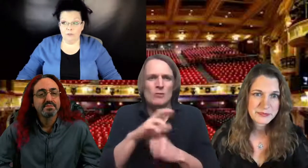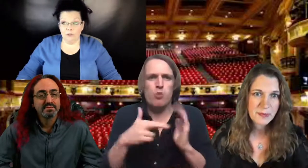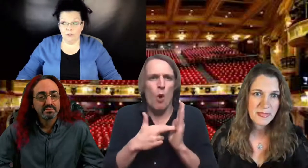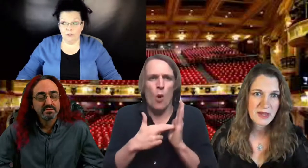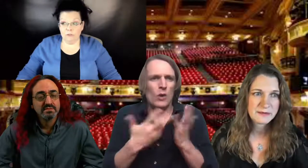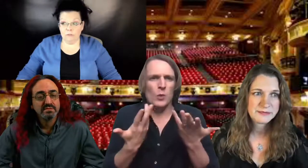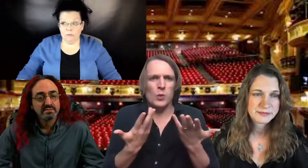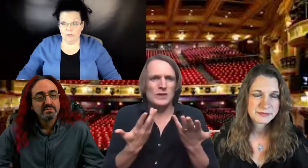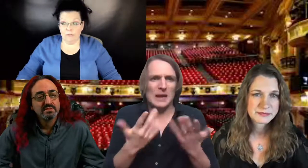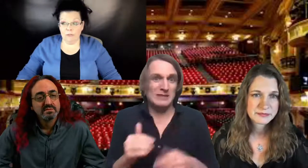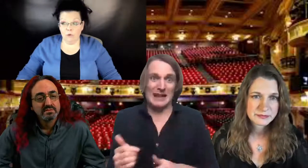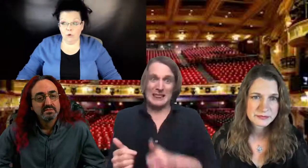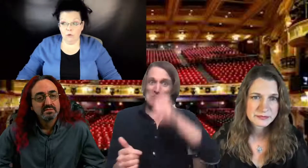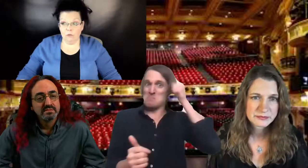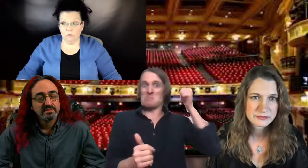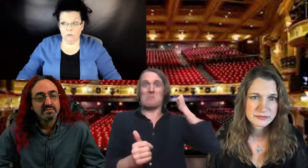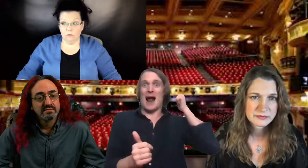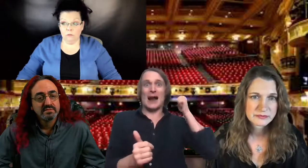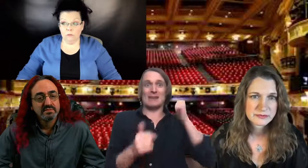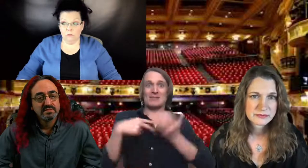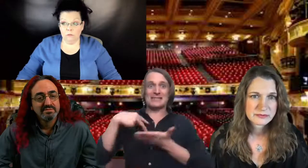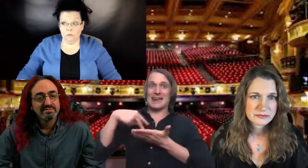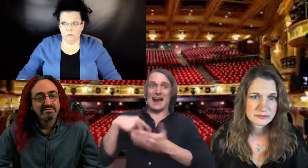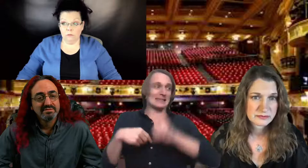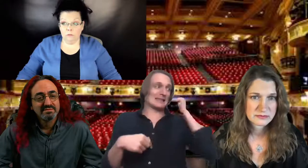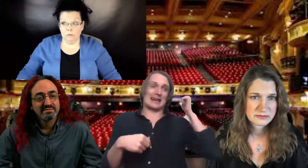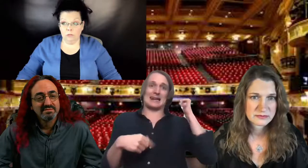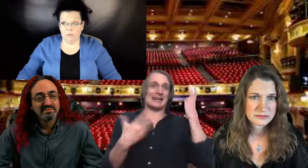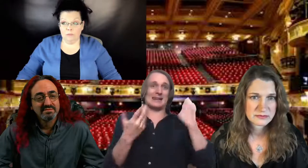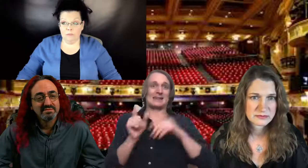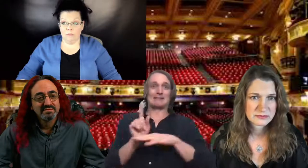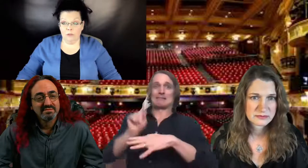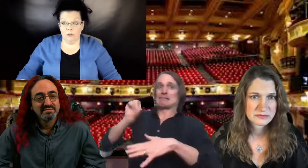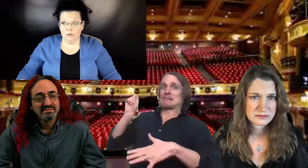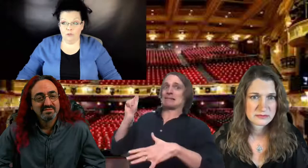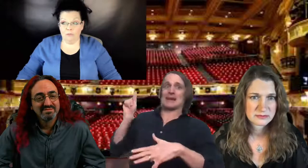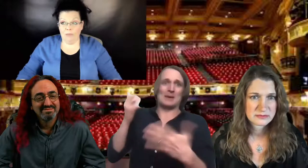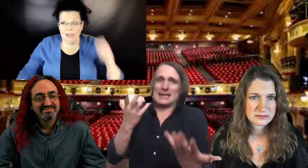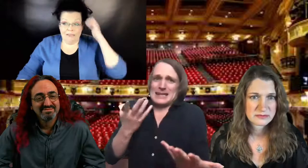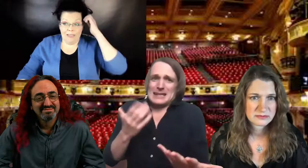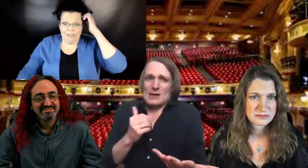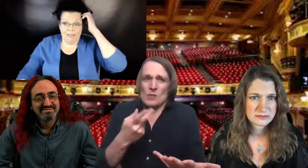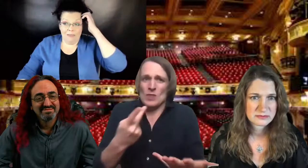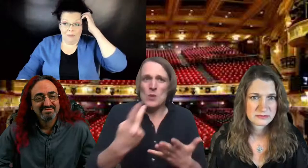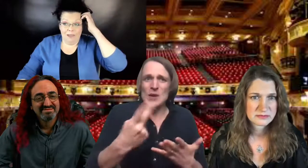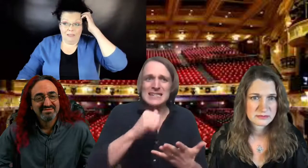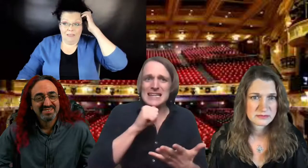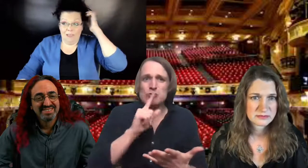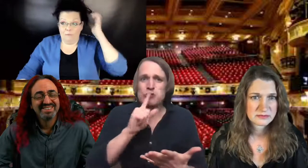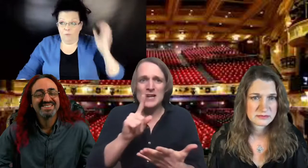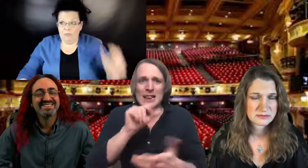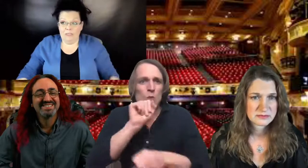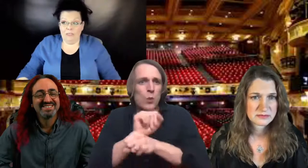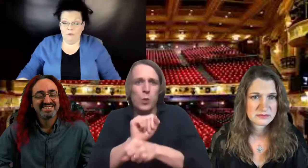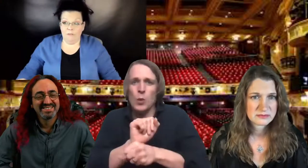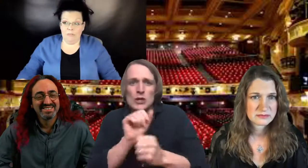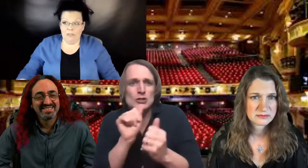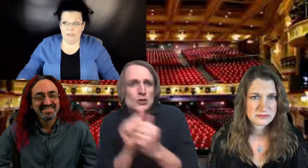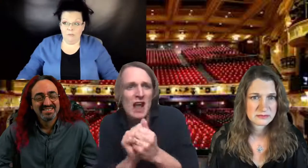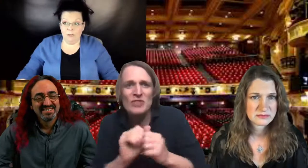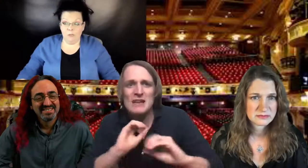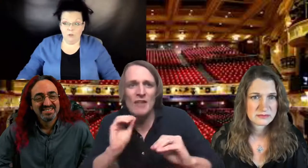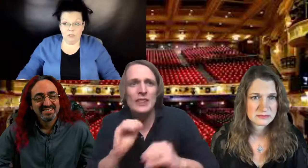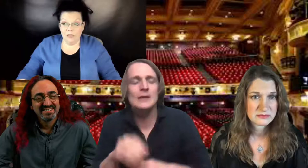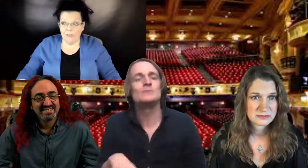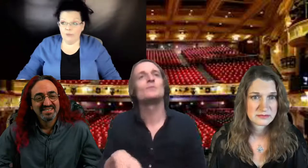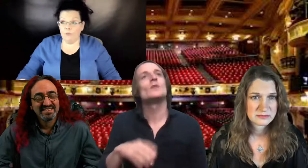as a musical and my role, I was, you know, usually back dancing backstage. I mean, we didn't even meet.